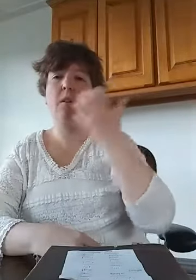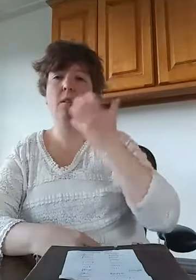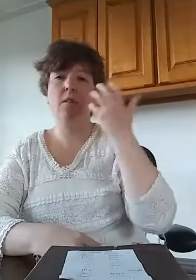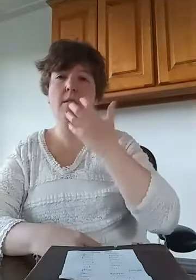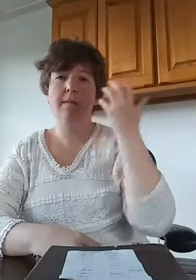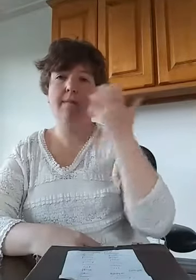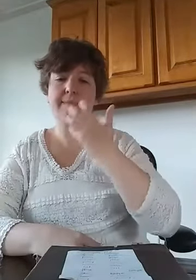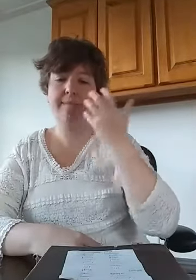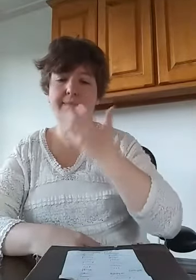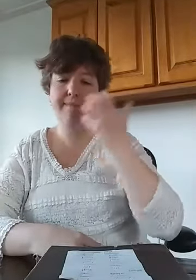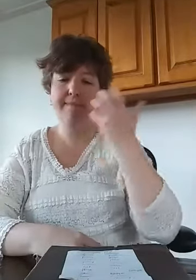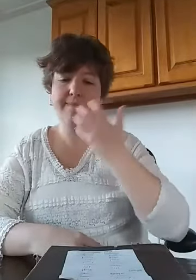Awe.